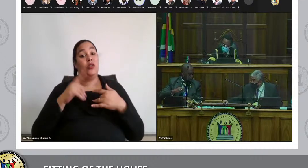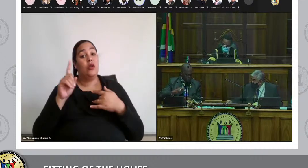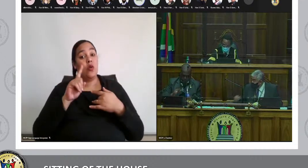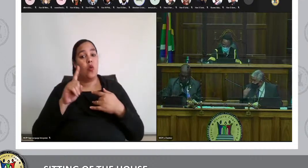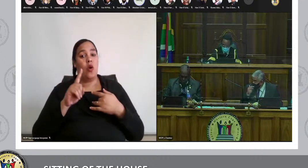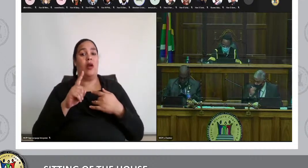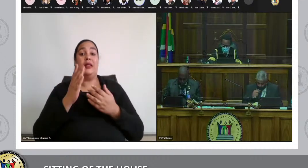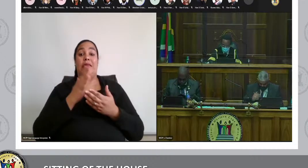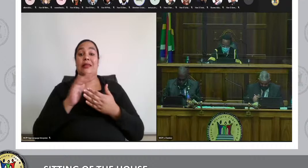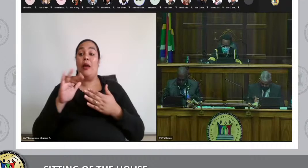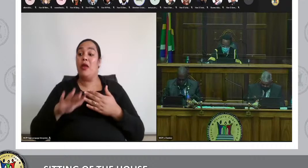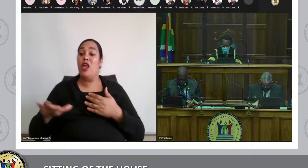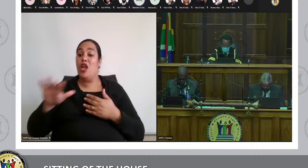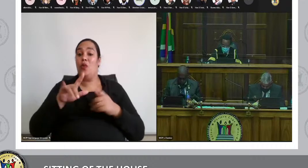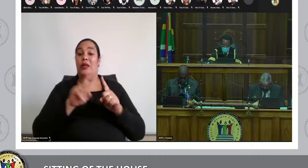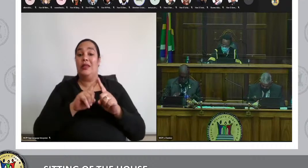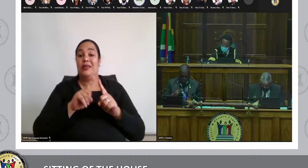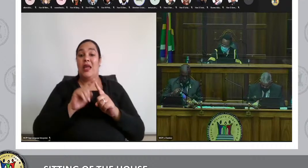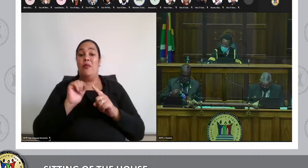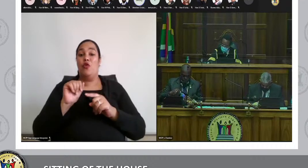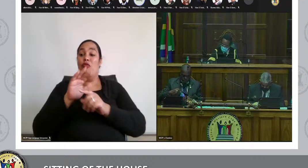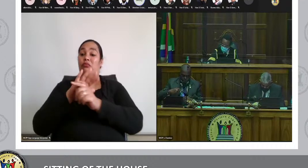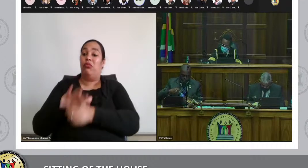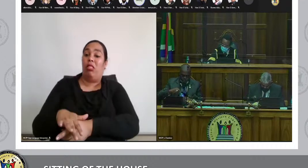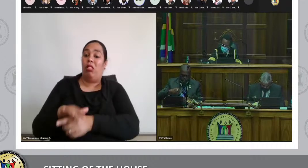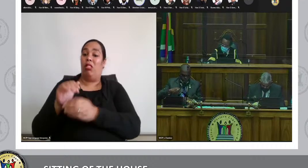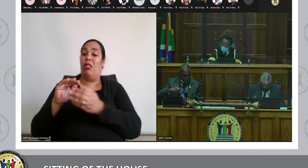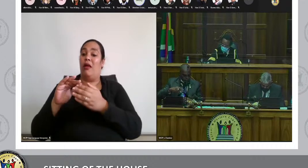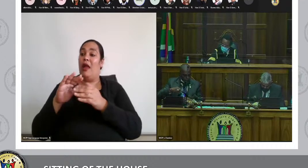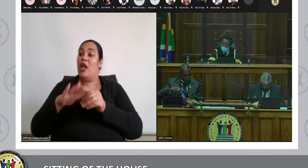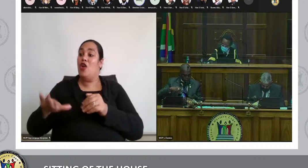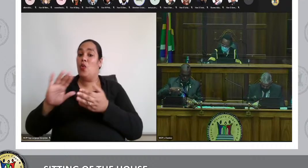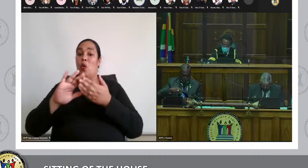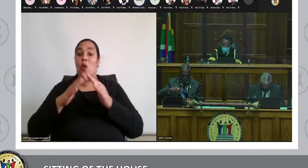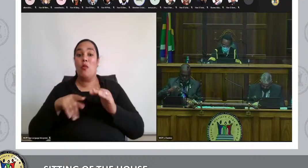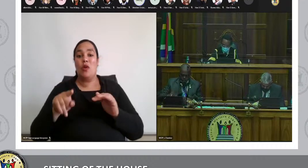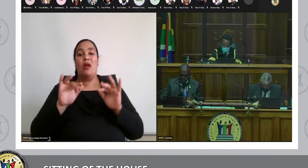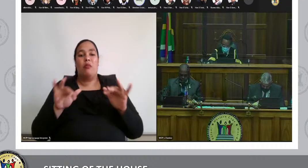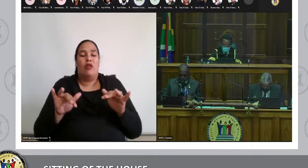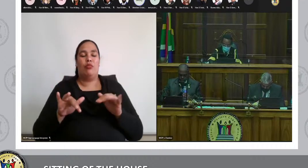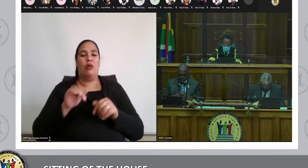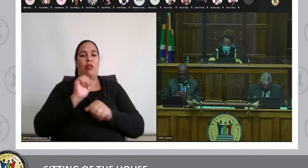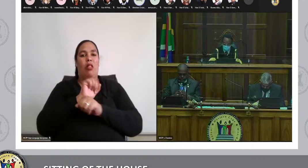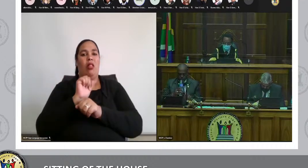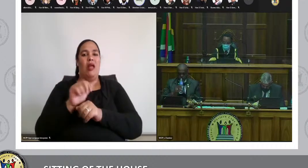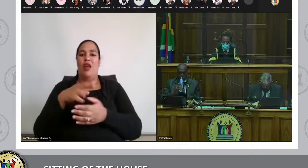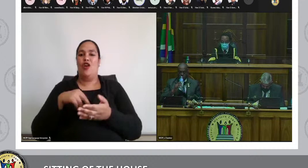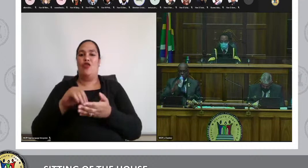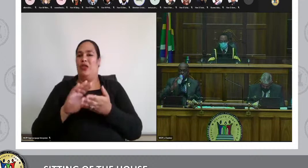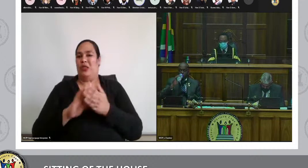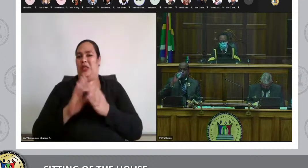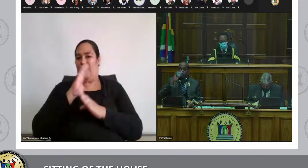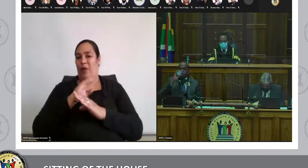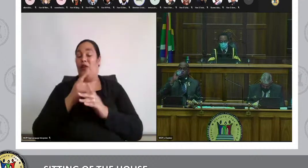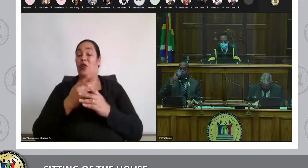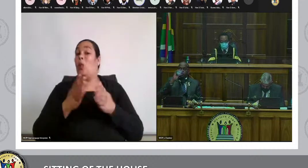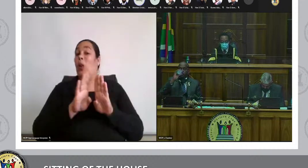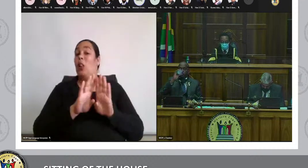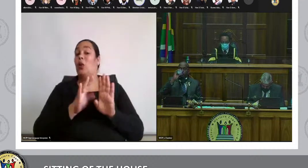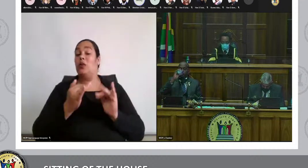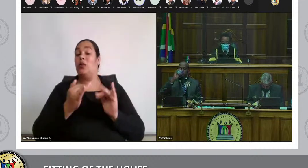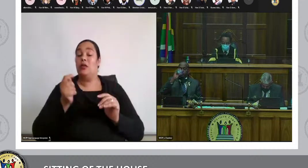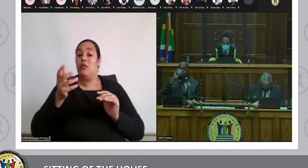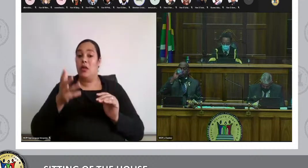in certain areas, especially your disadvantaged areas and communities, people did not register. So in closing, Speaker,